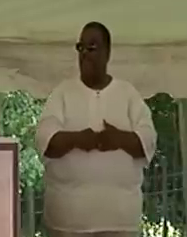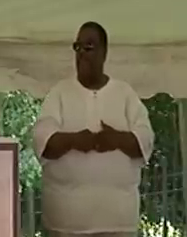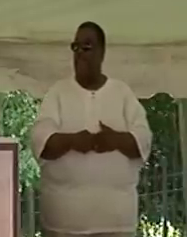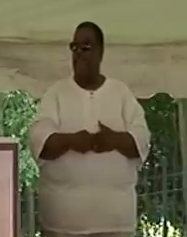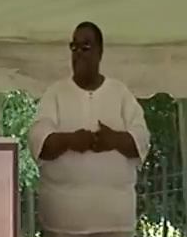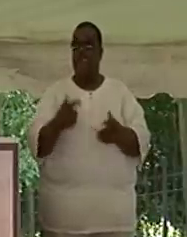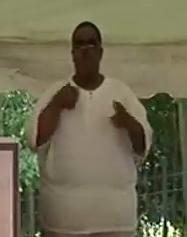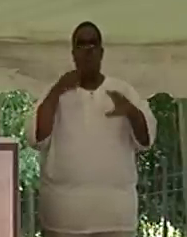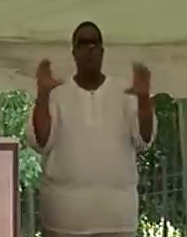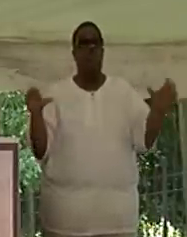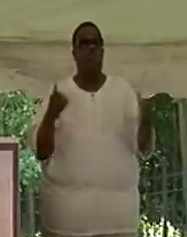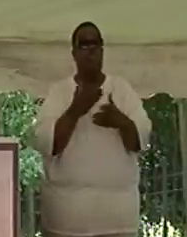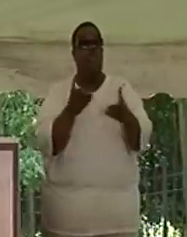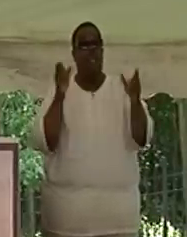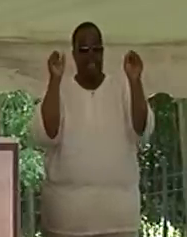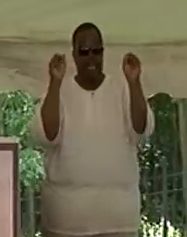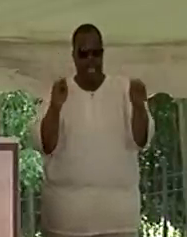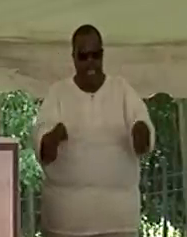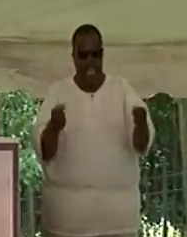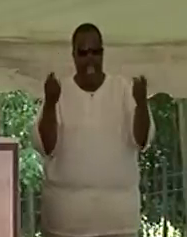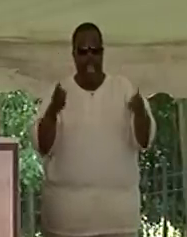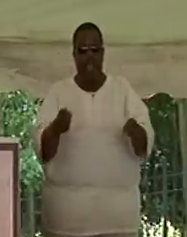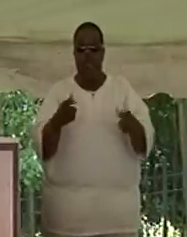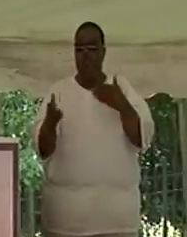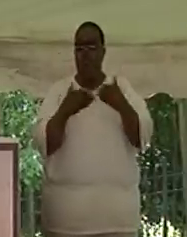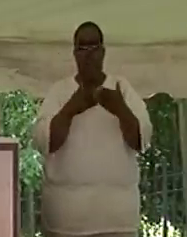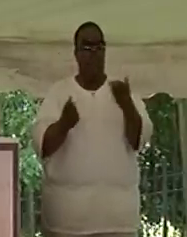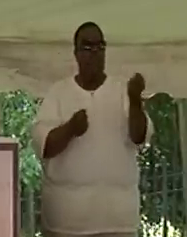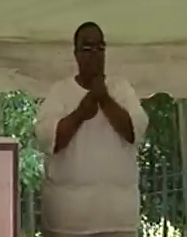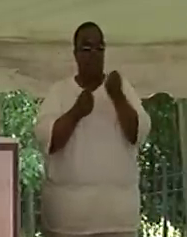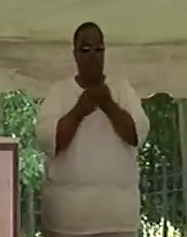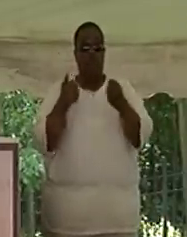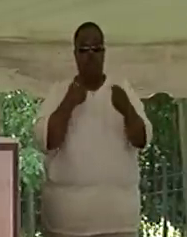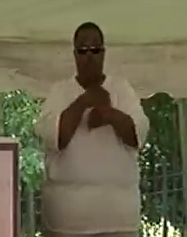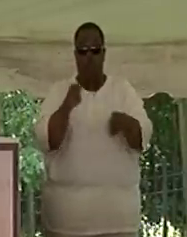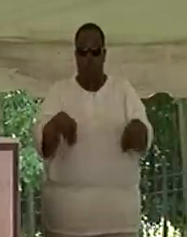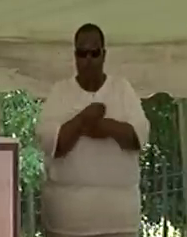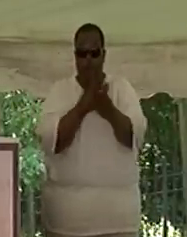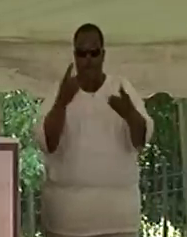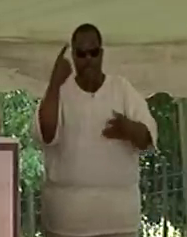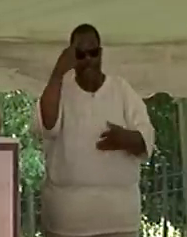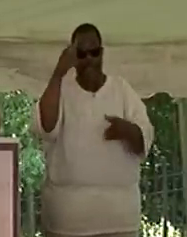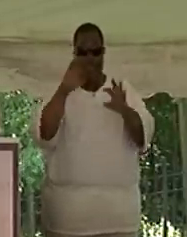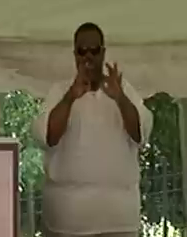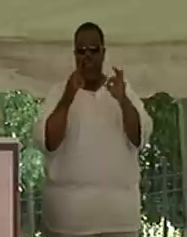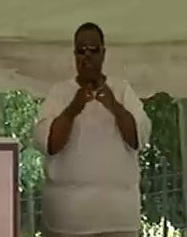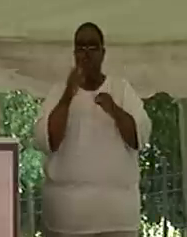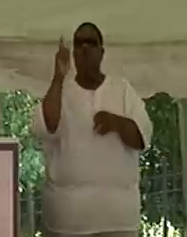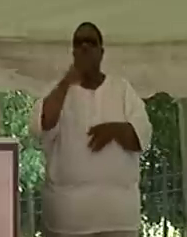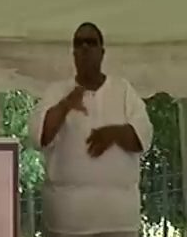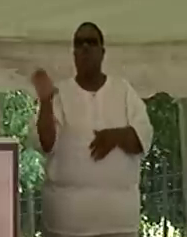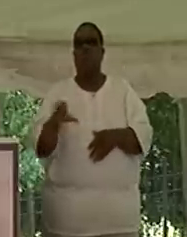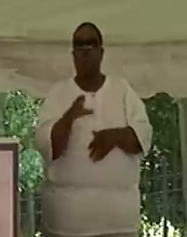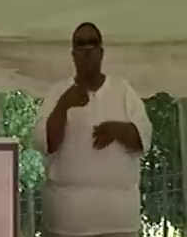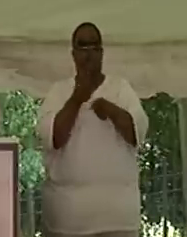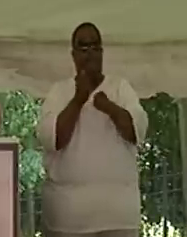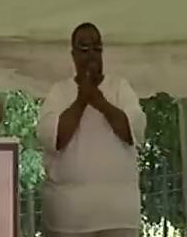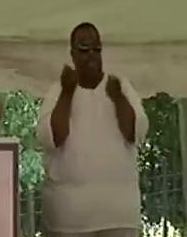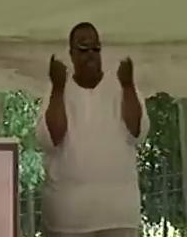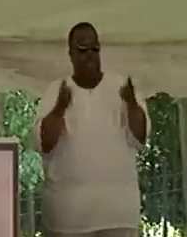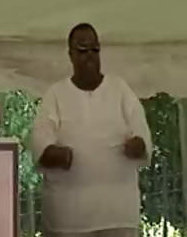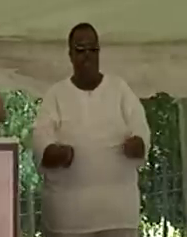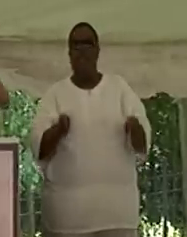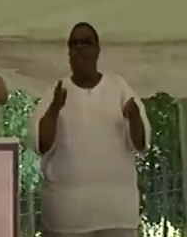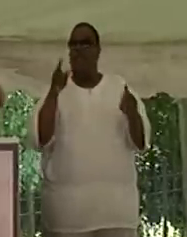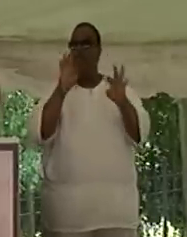And we're going to do everything we can to make that happen. Whatever supports we can provide that makes sense to families, we're going to do that to make that happen.